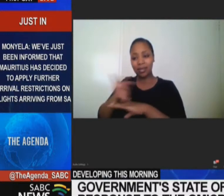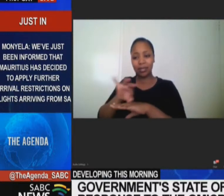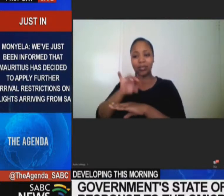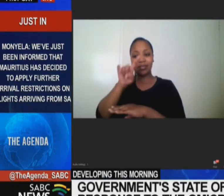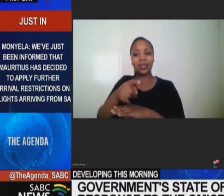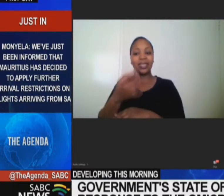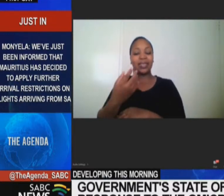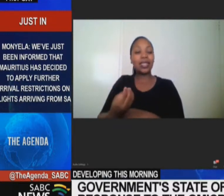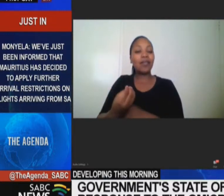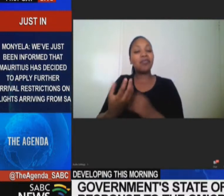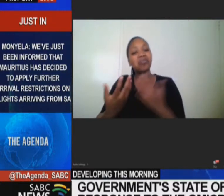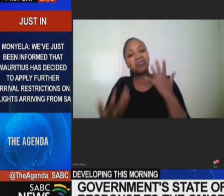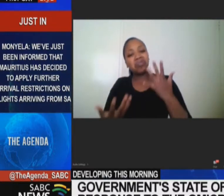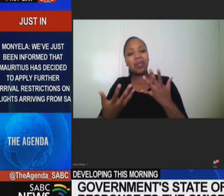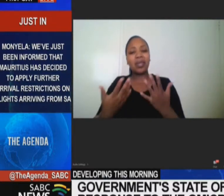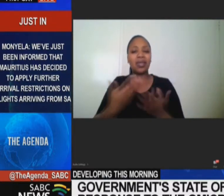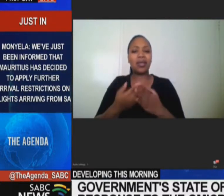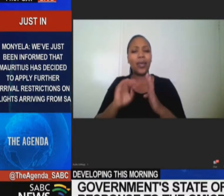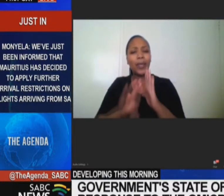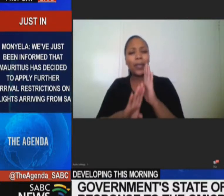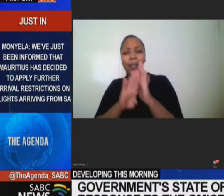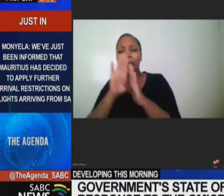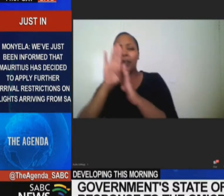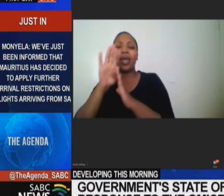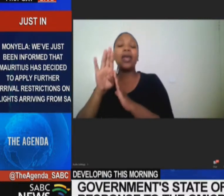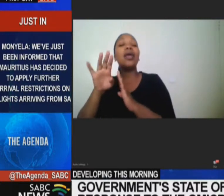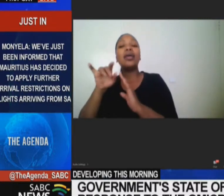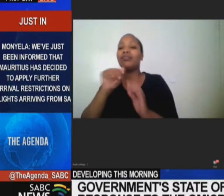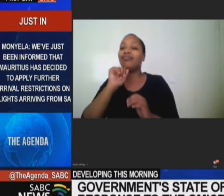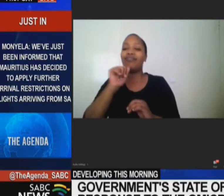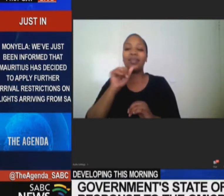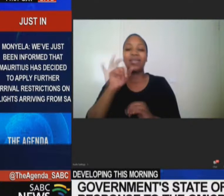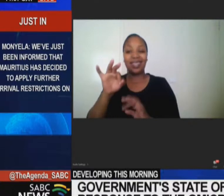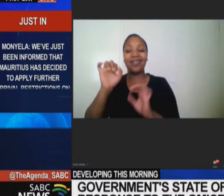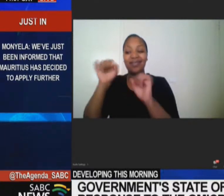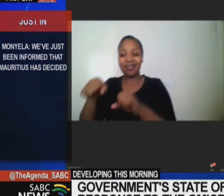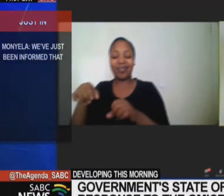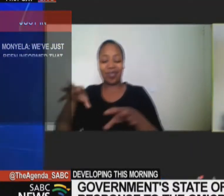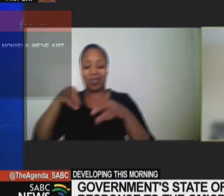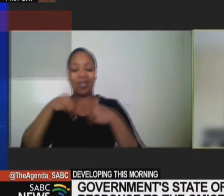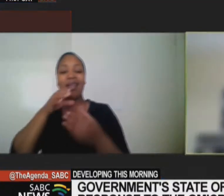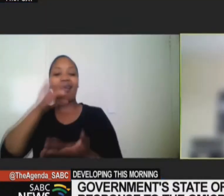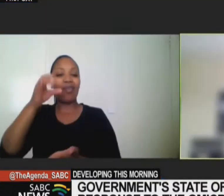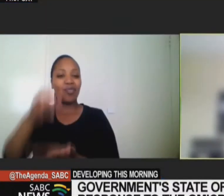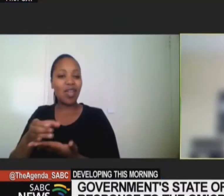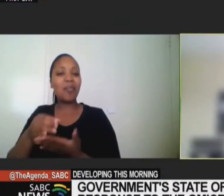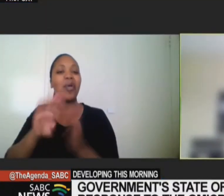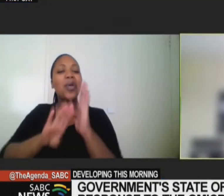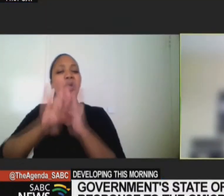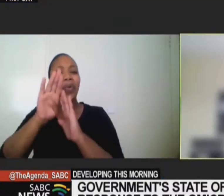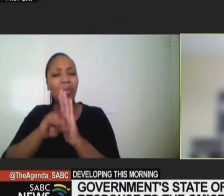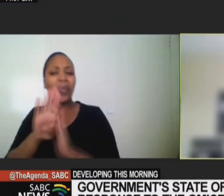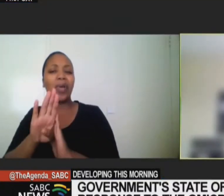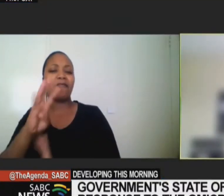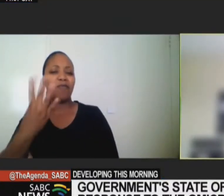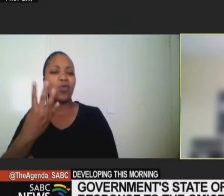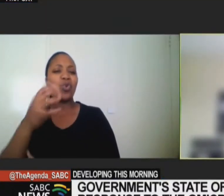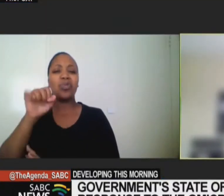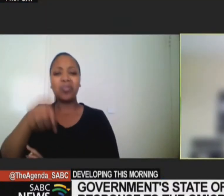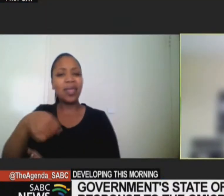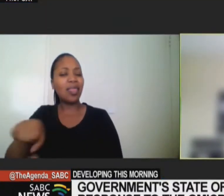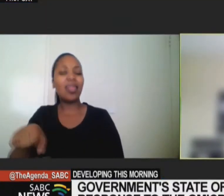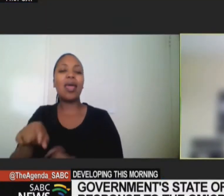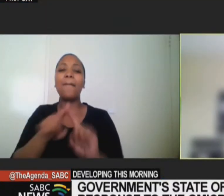dealing with the resurgence, whether we're in a wave or not is not going to affect those. And in terms of the public, I think we need to be vigilant in terms